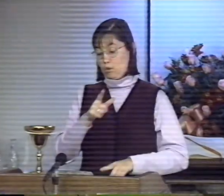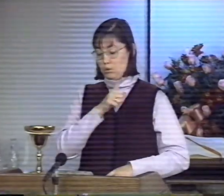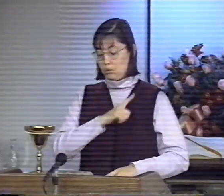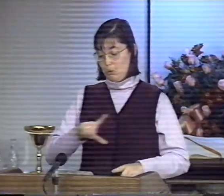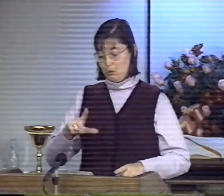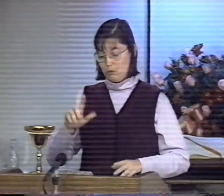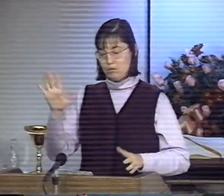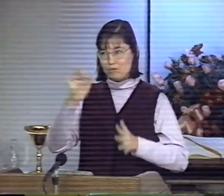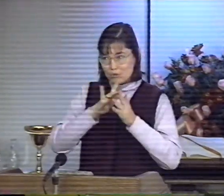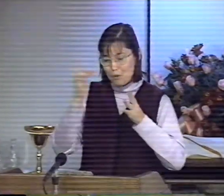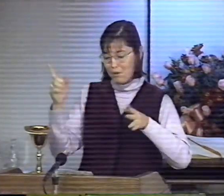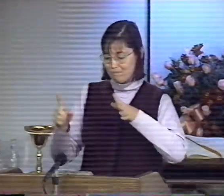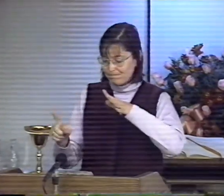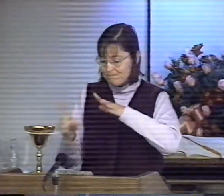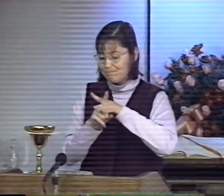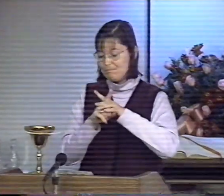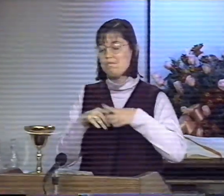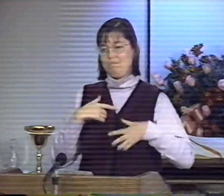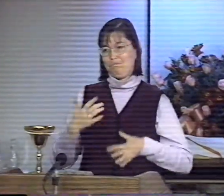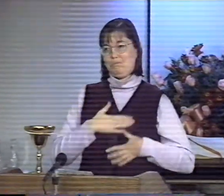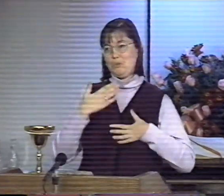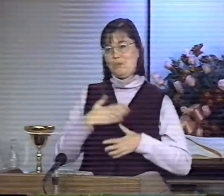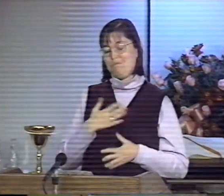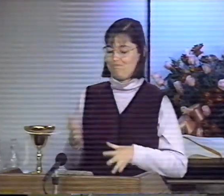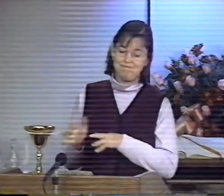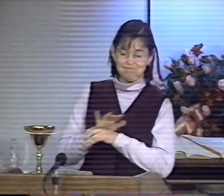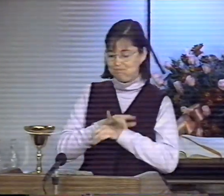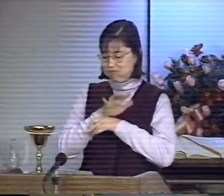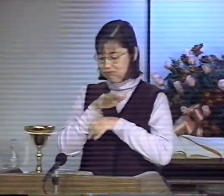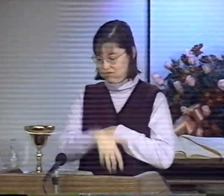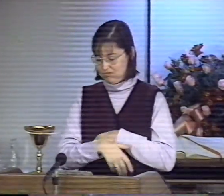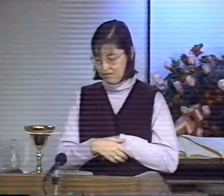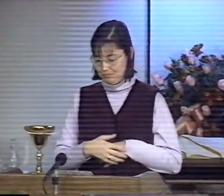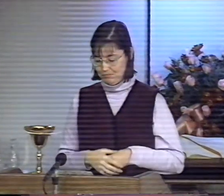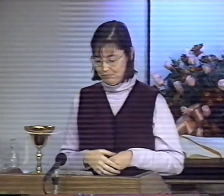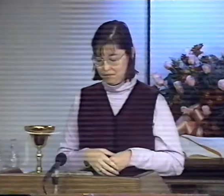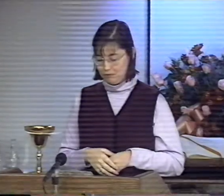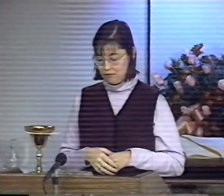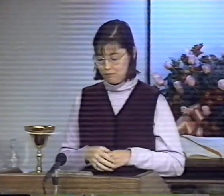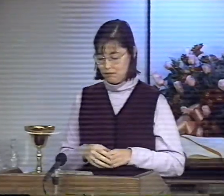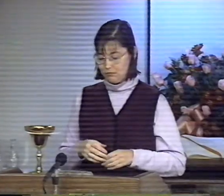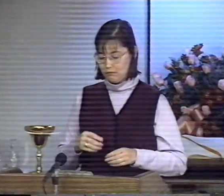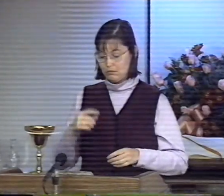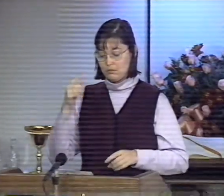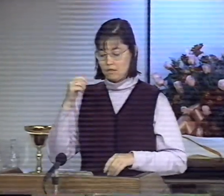Our response psalm. Lord, when your glory appears, my joy will be full.